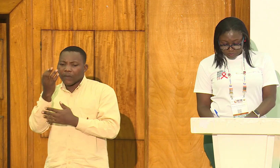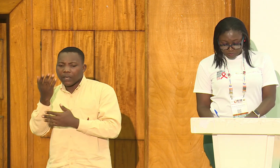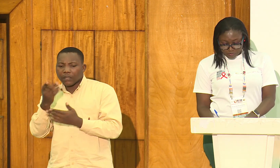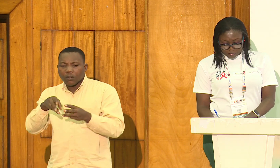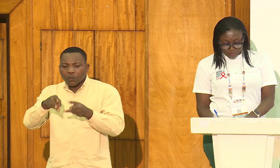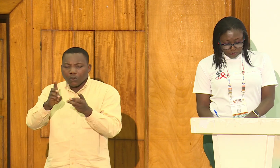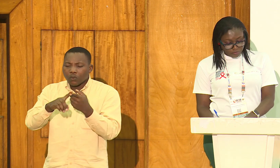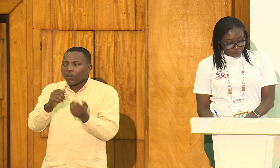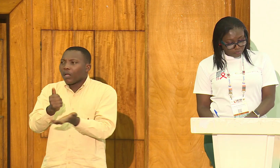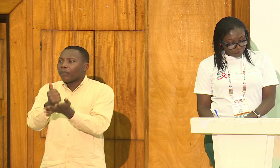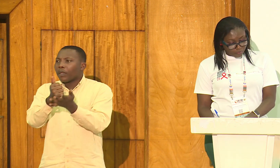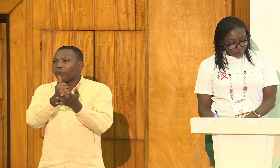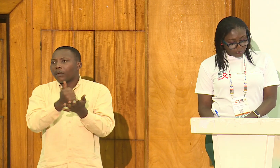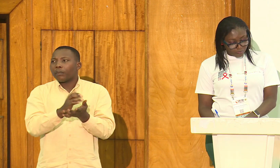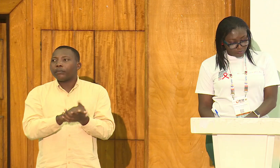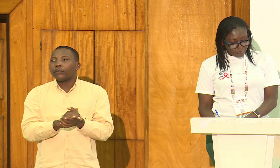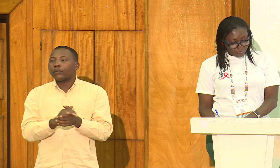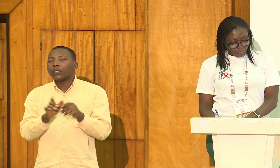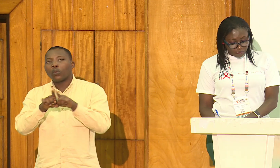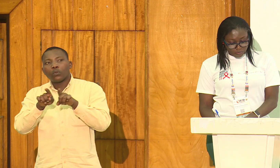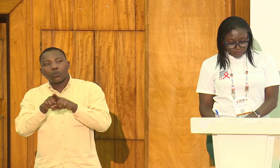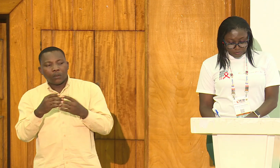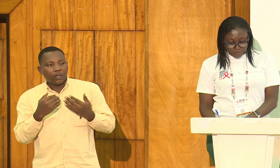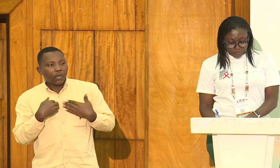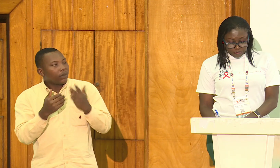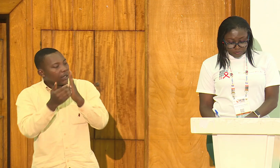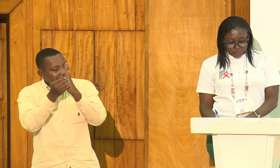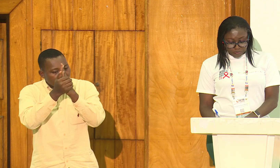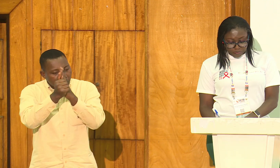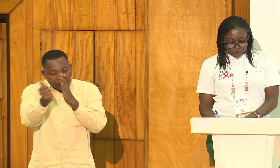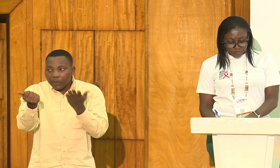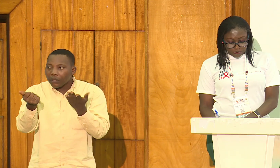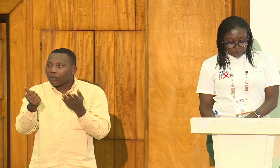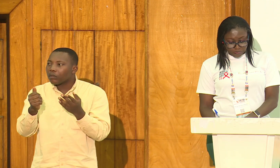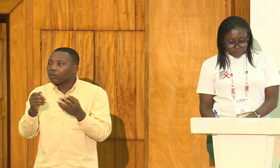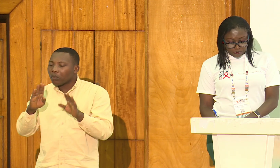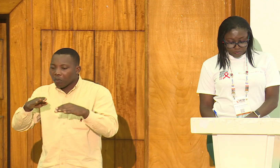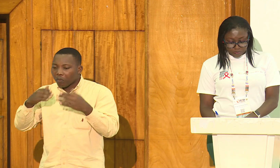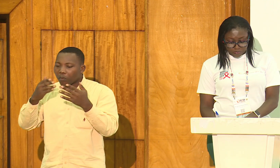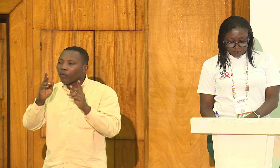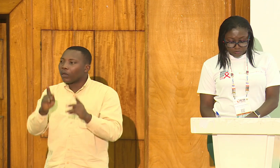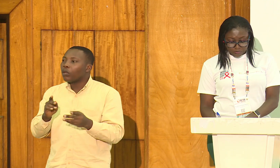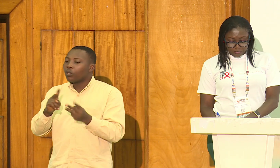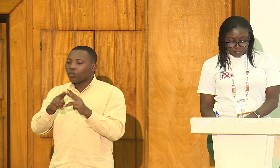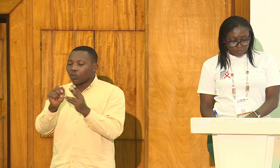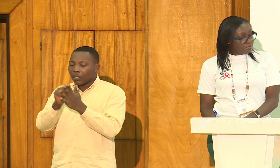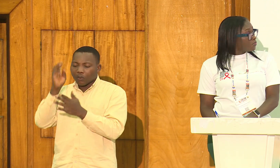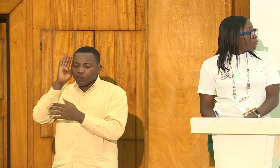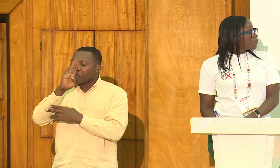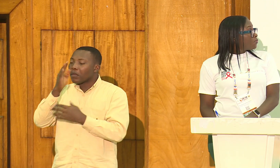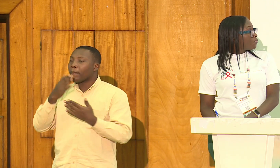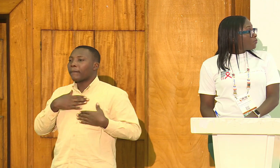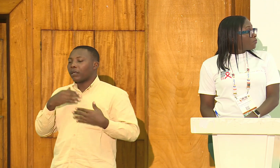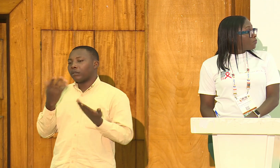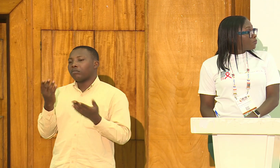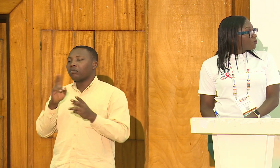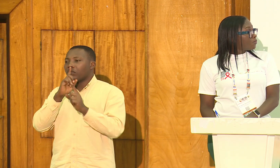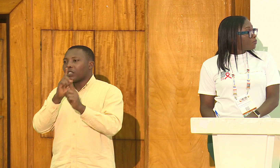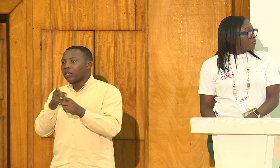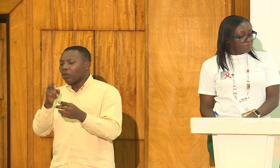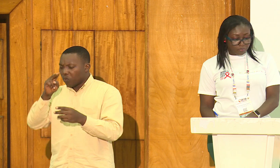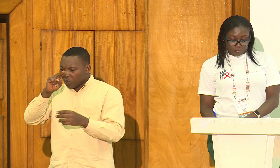care with also non-specialized providers. So that would be my answer there, that we probably need a hybrid